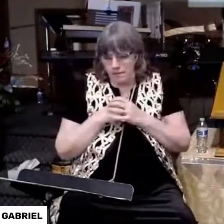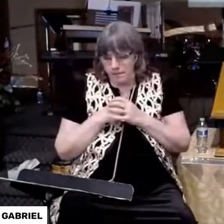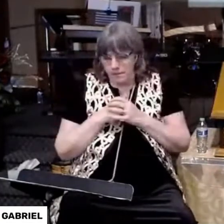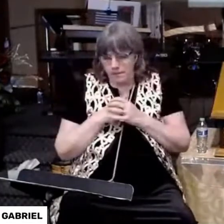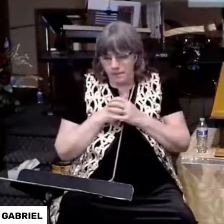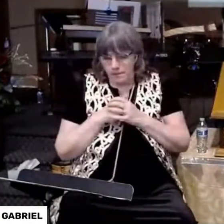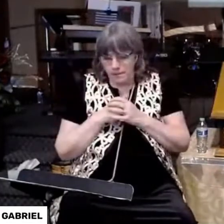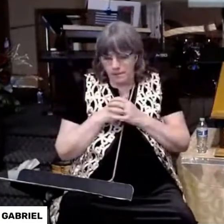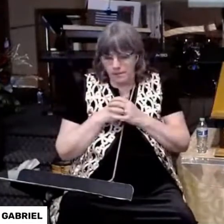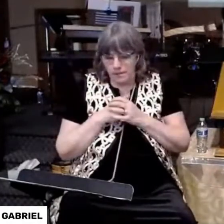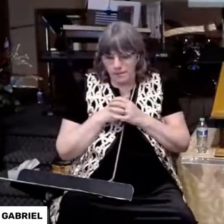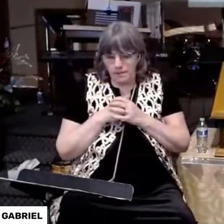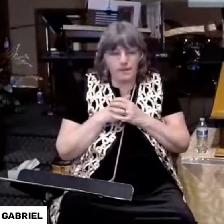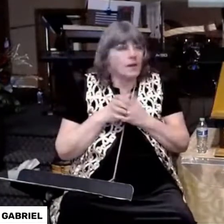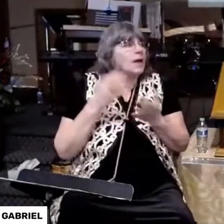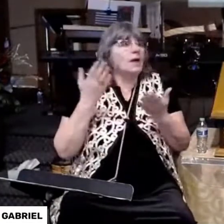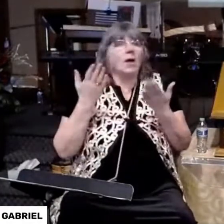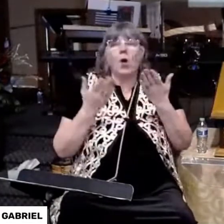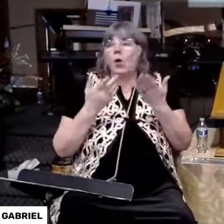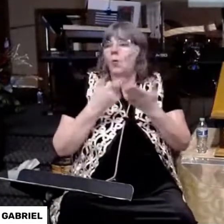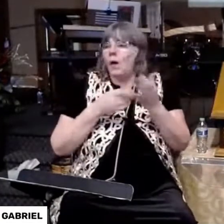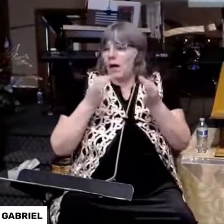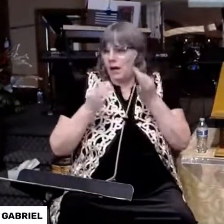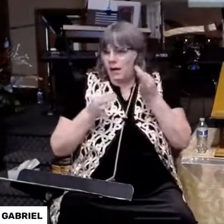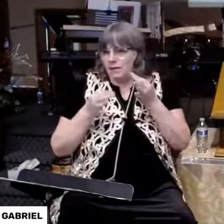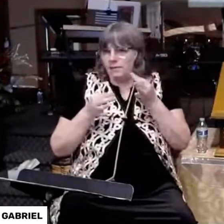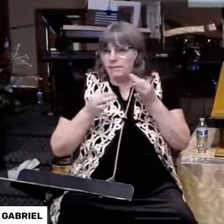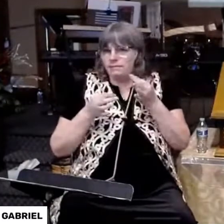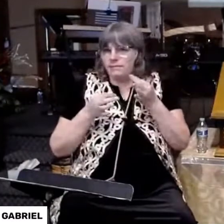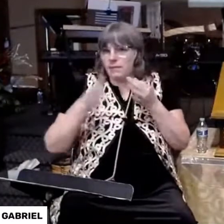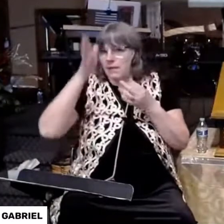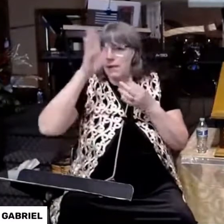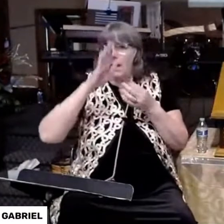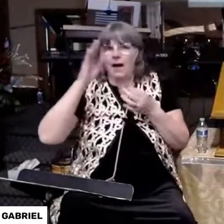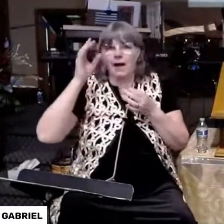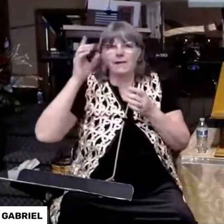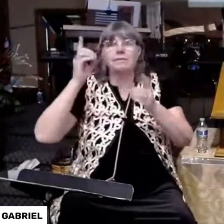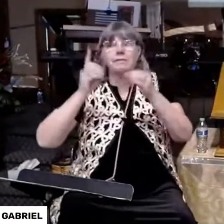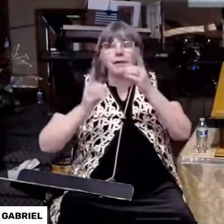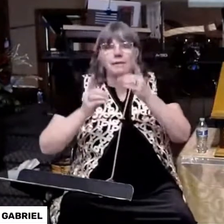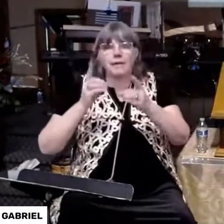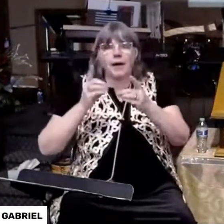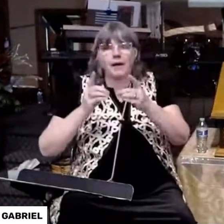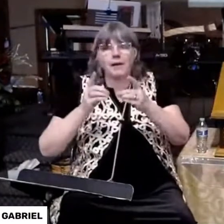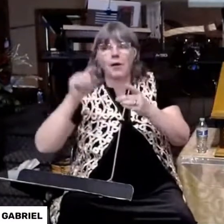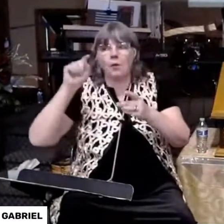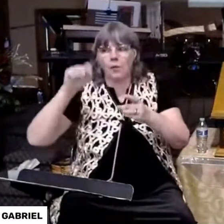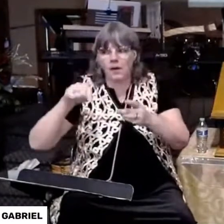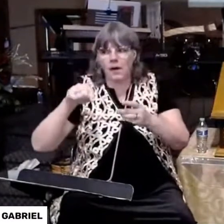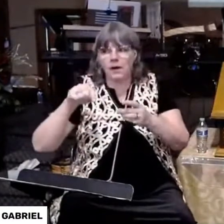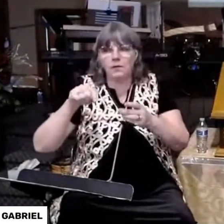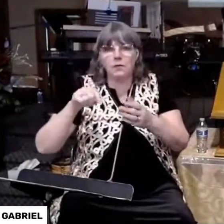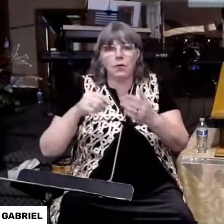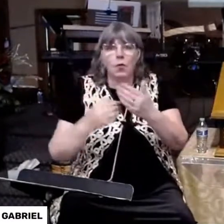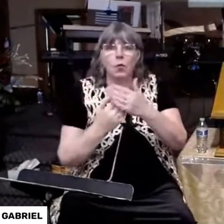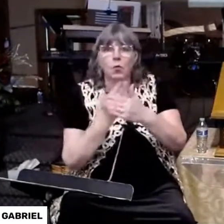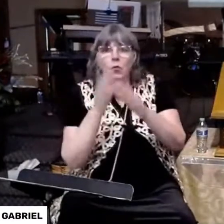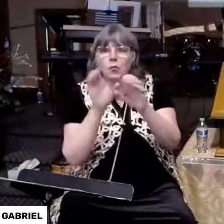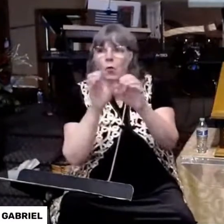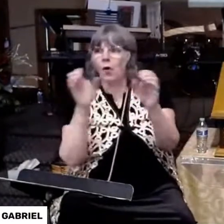if Hashem felt that the same thing the children of Israel needed to learn,